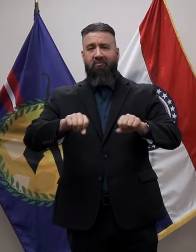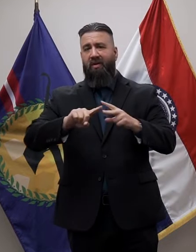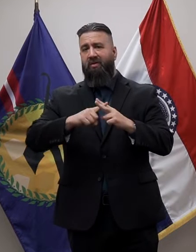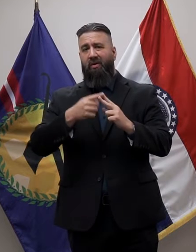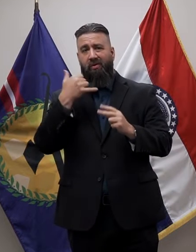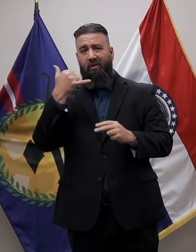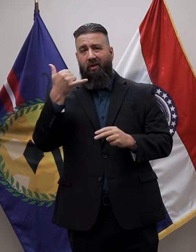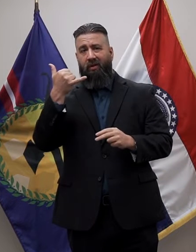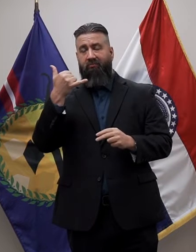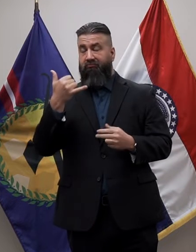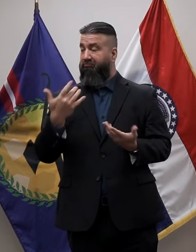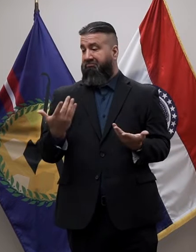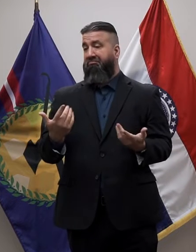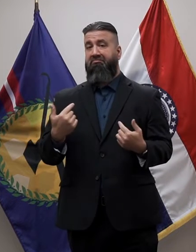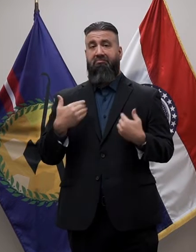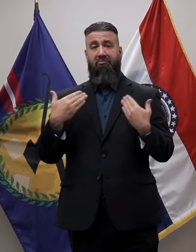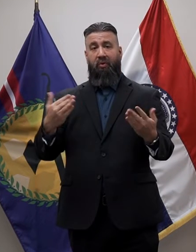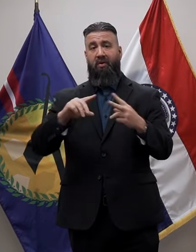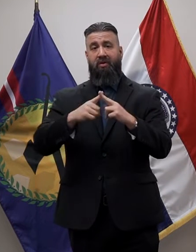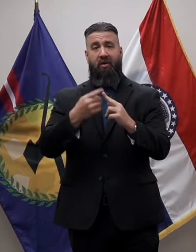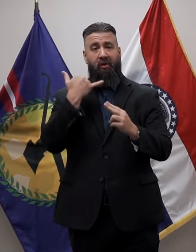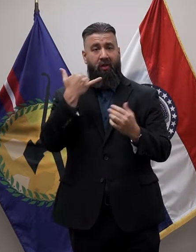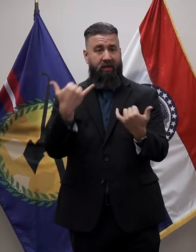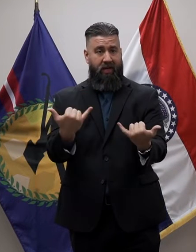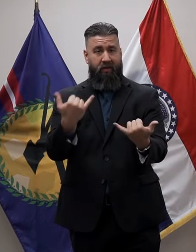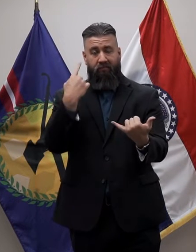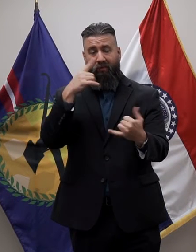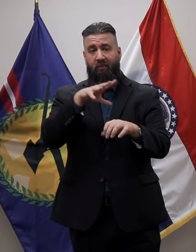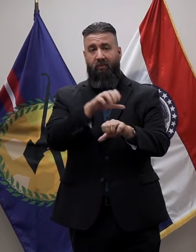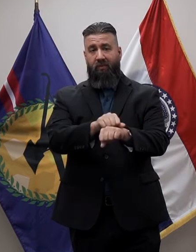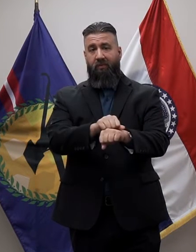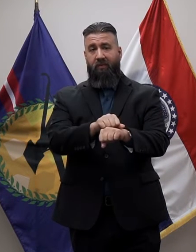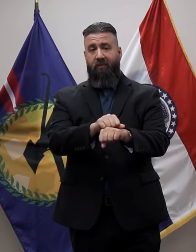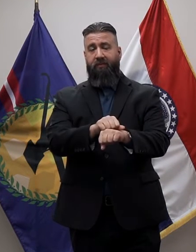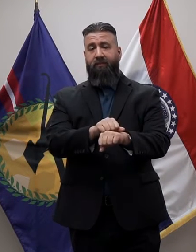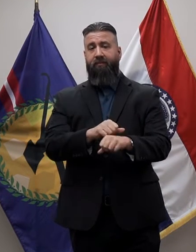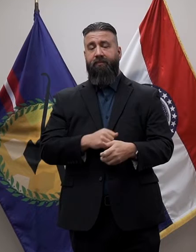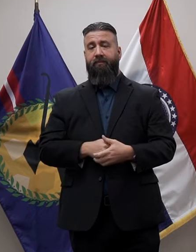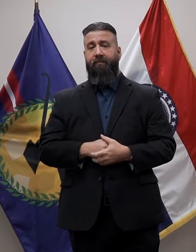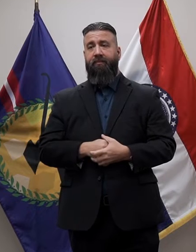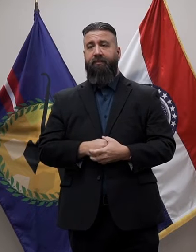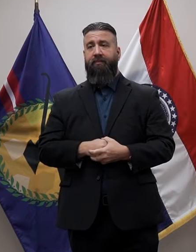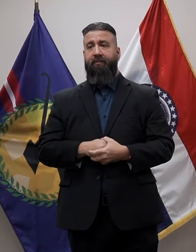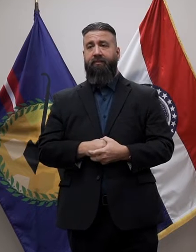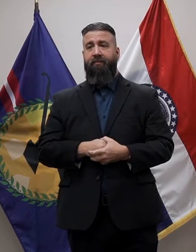I would start calling now for an appointment for those test kits at the library.